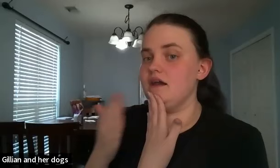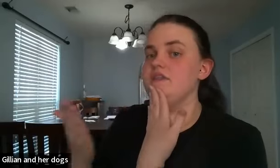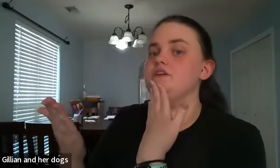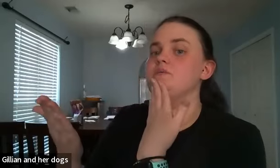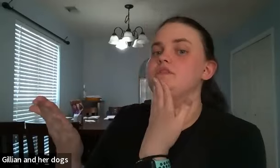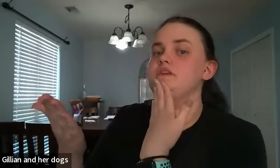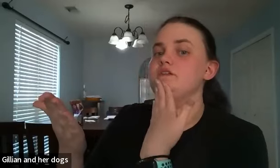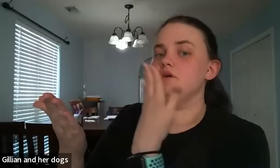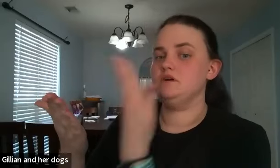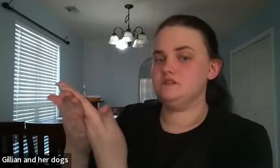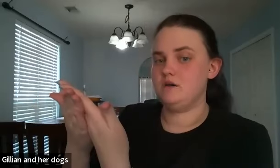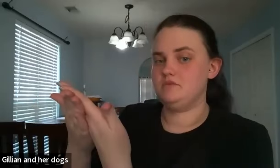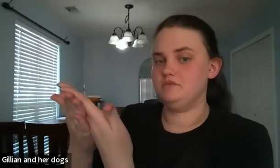And then you put the other one on top.